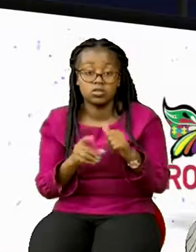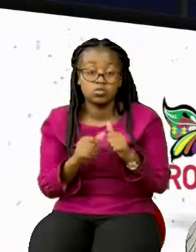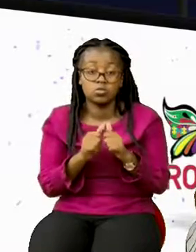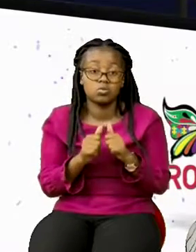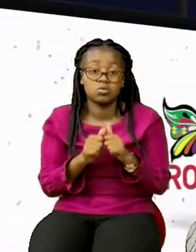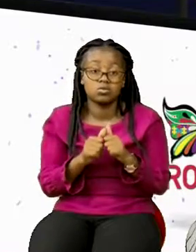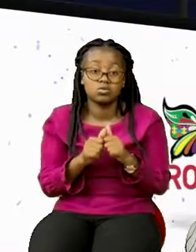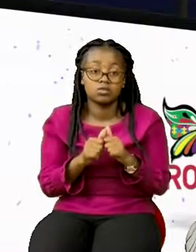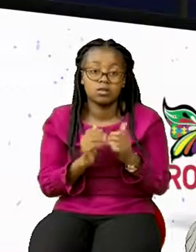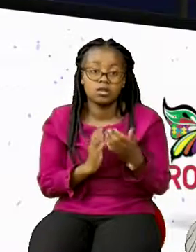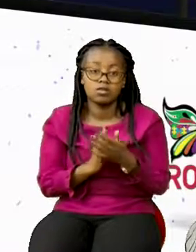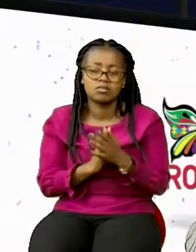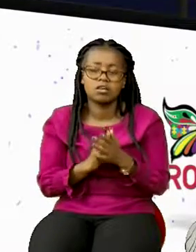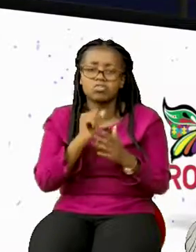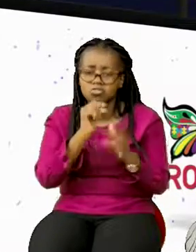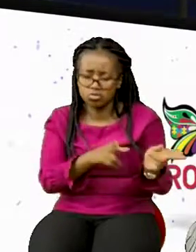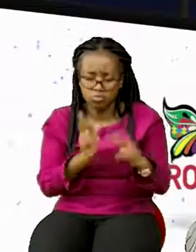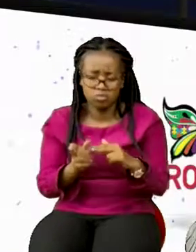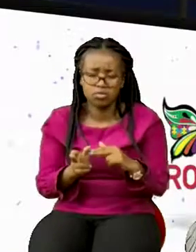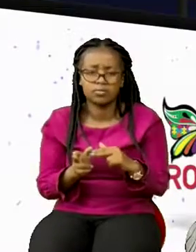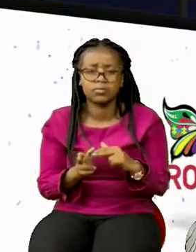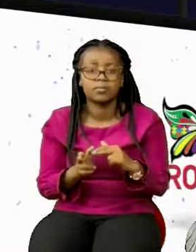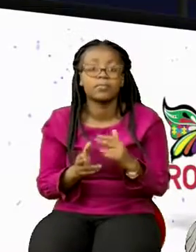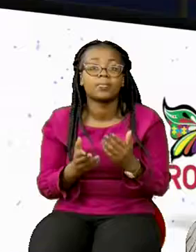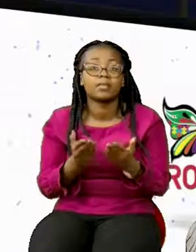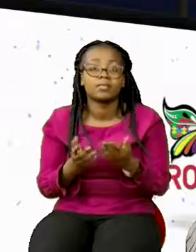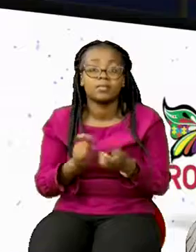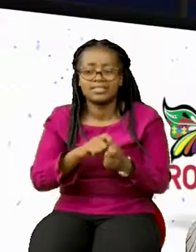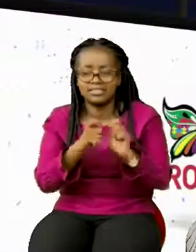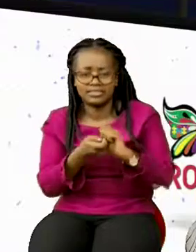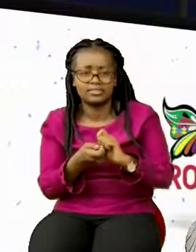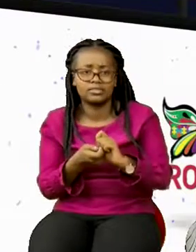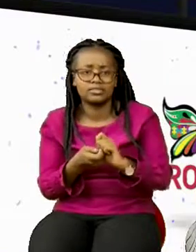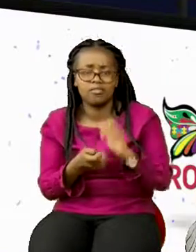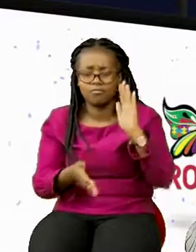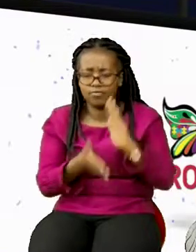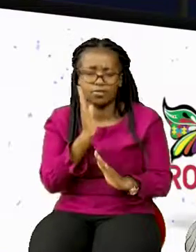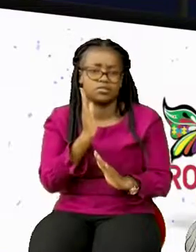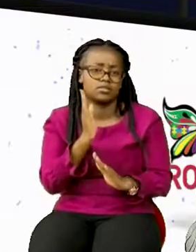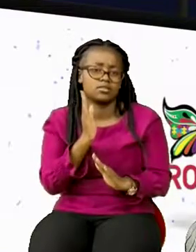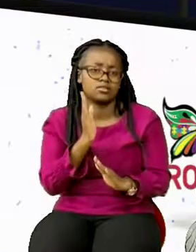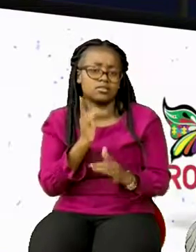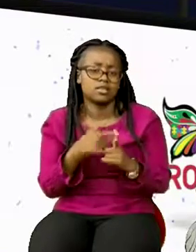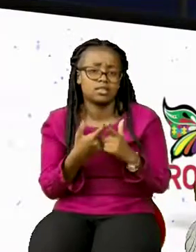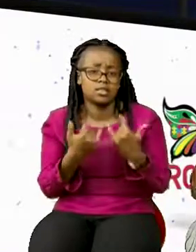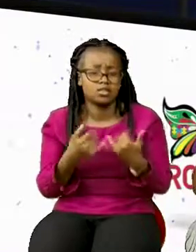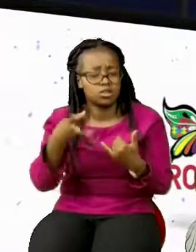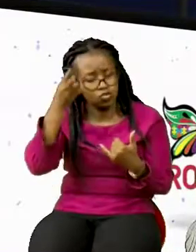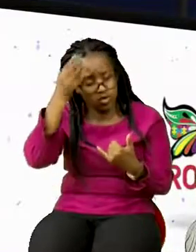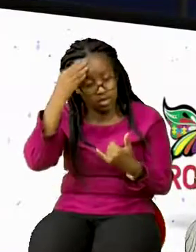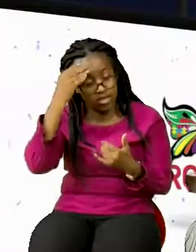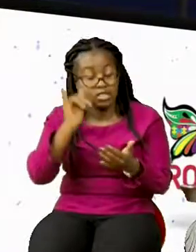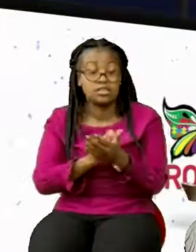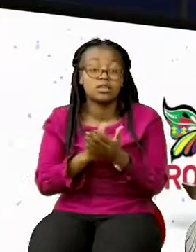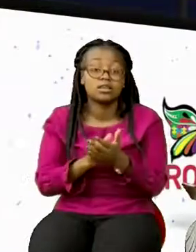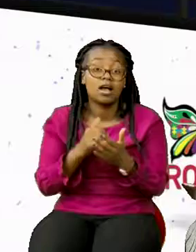a bit above normal. Like they swap, they change very fast. And now you need to learn that